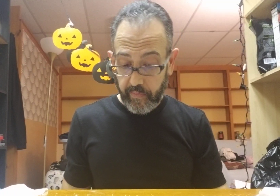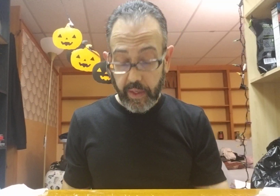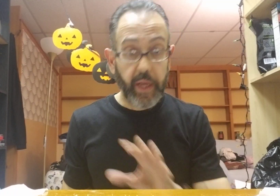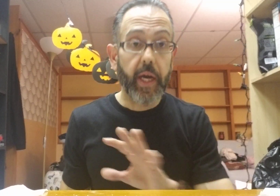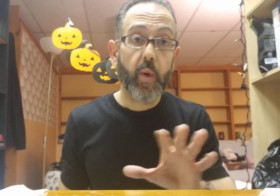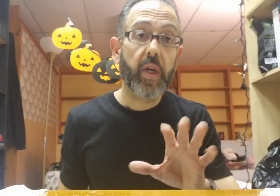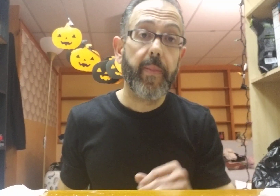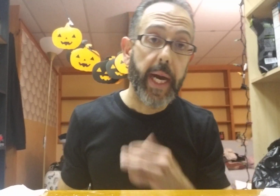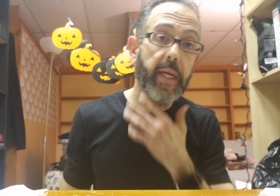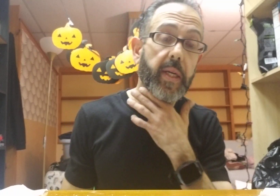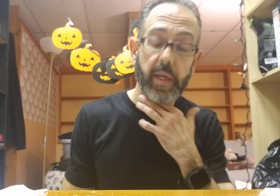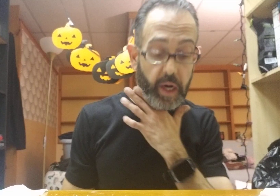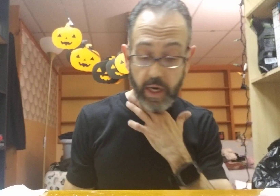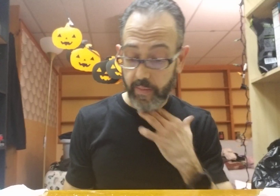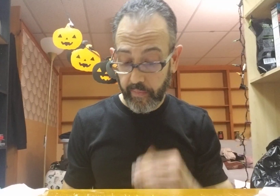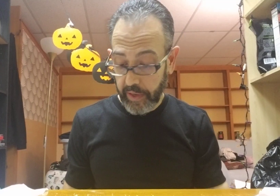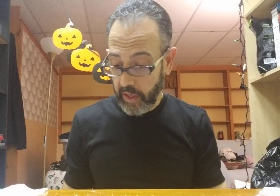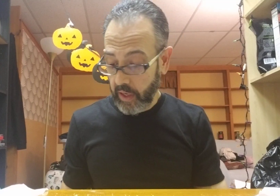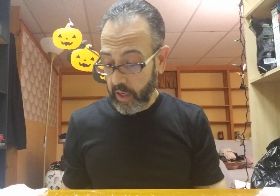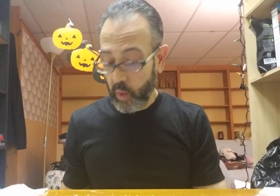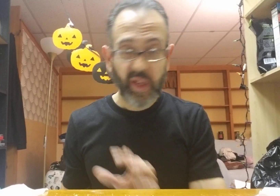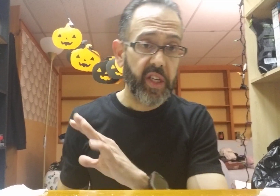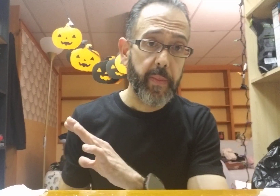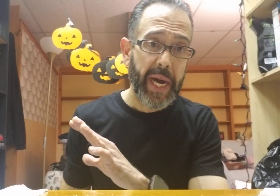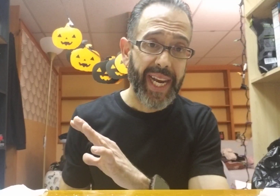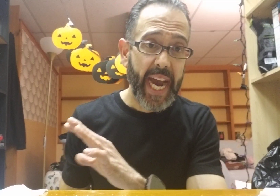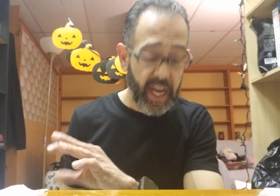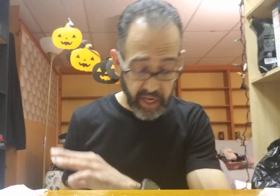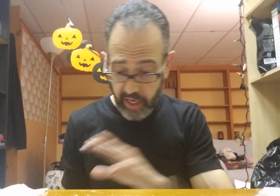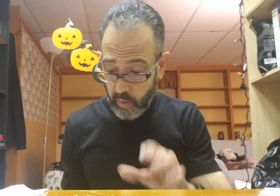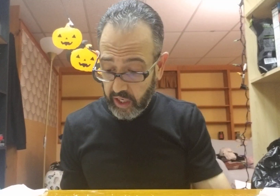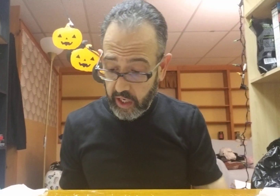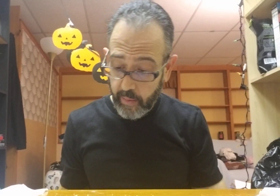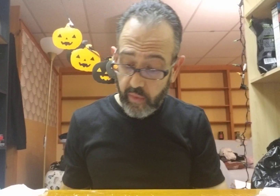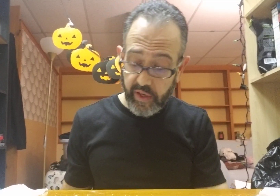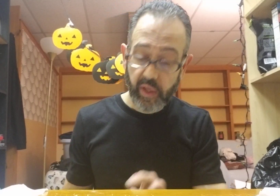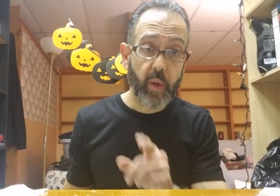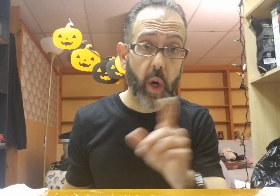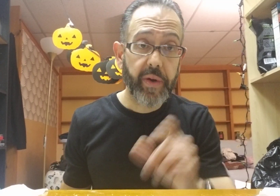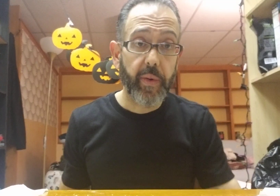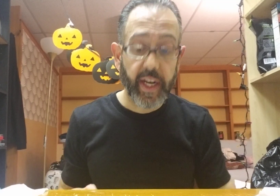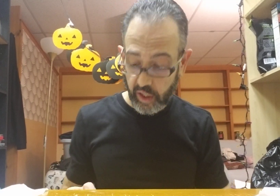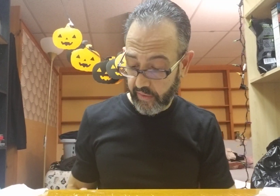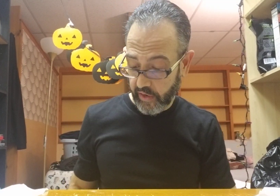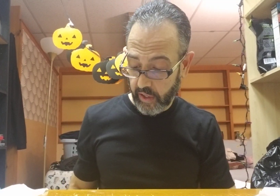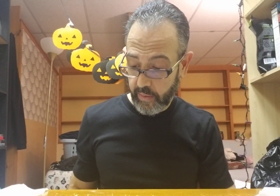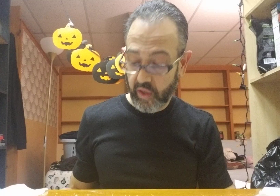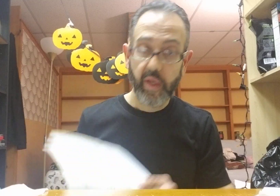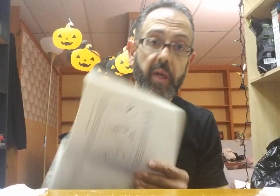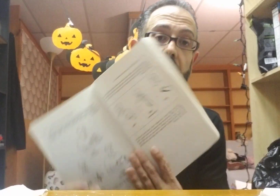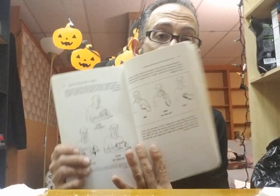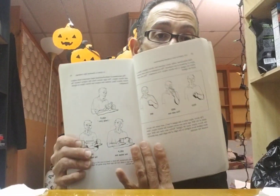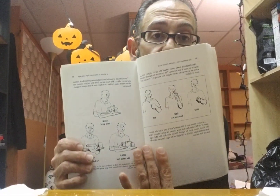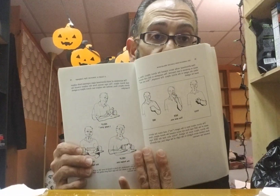And then we'll come back. We'll touch upon that, and then we're gonna move into one-directional verbs, which is coming